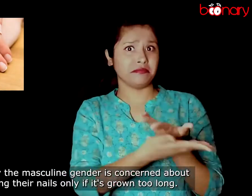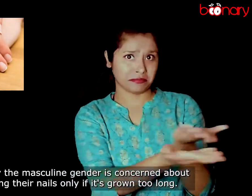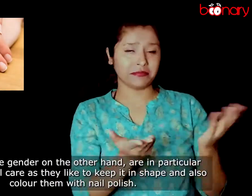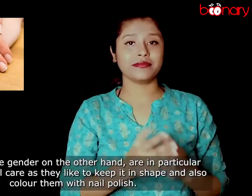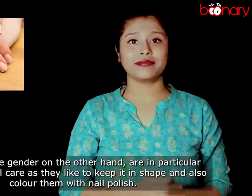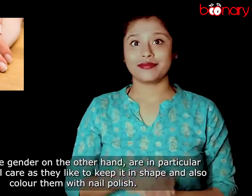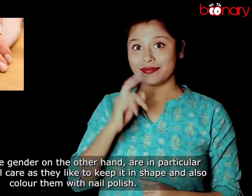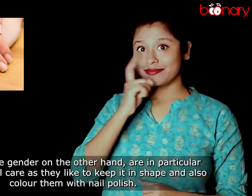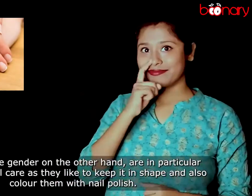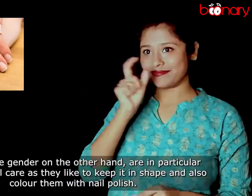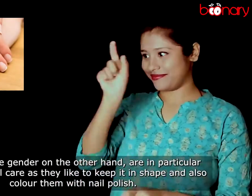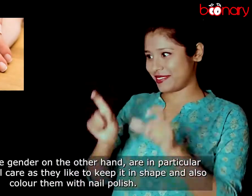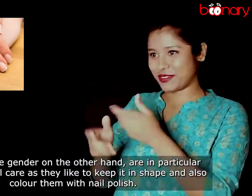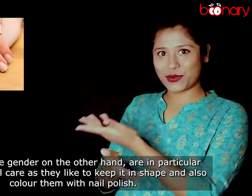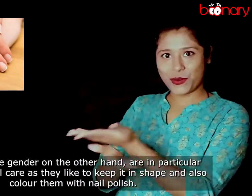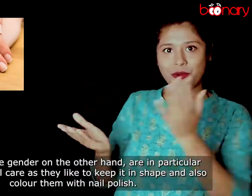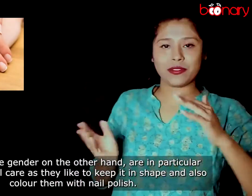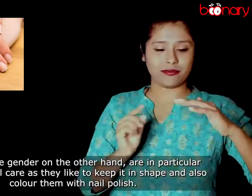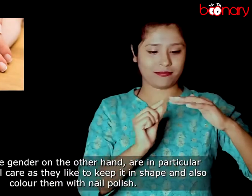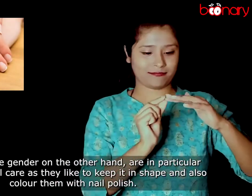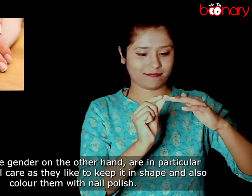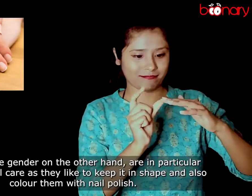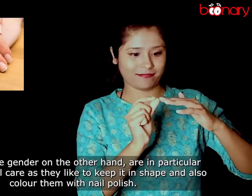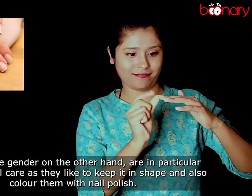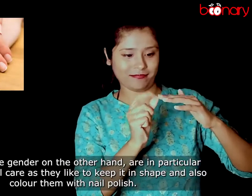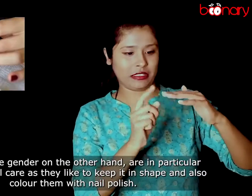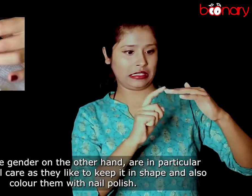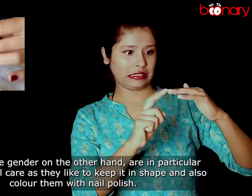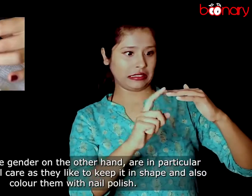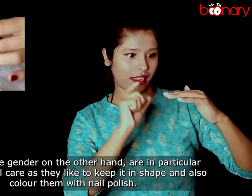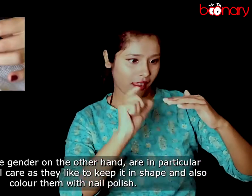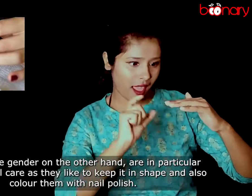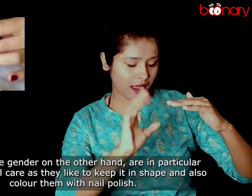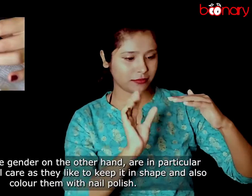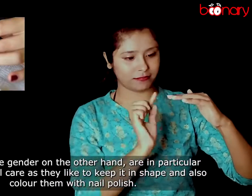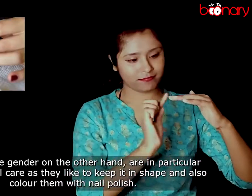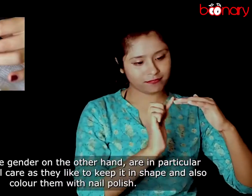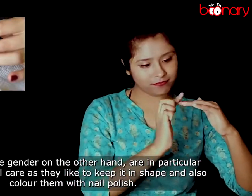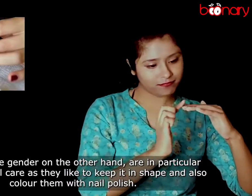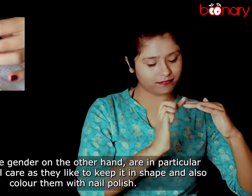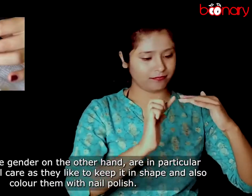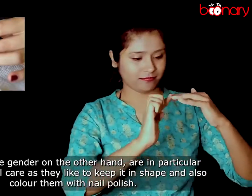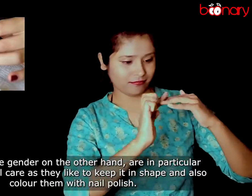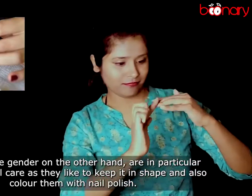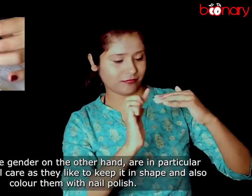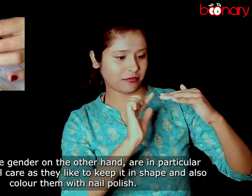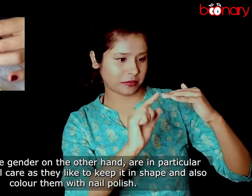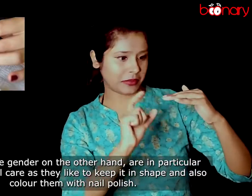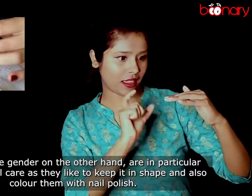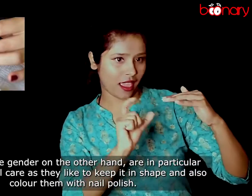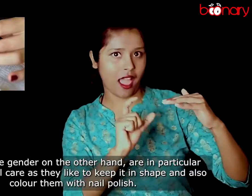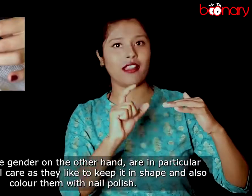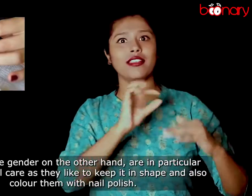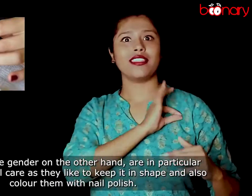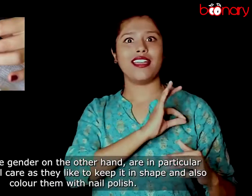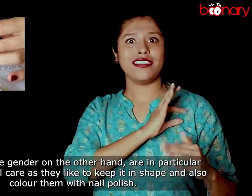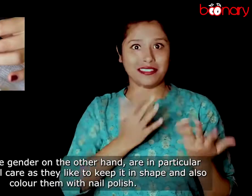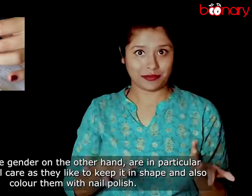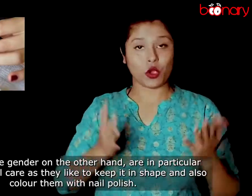The feminine gender, on the other hand, are in particular more into nail care as they like to keep it in